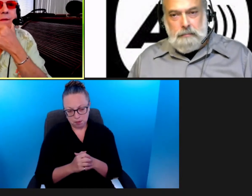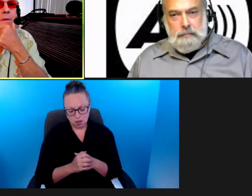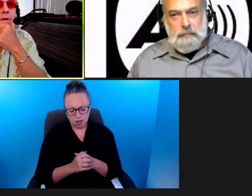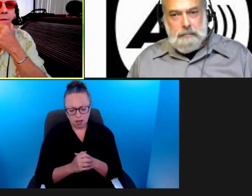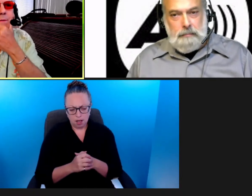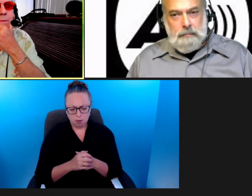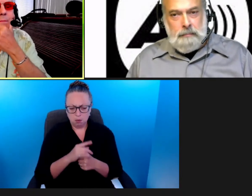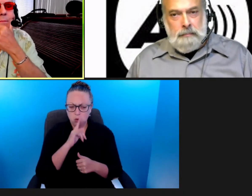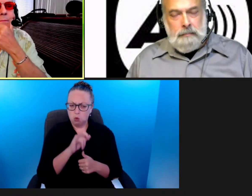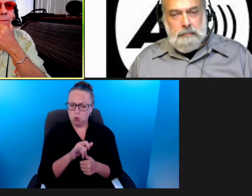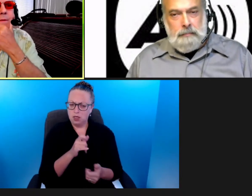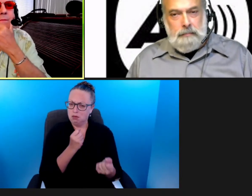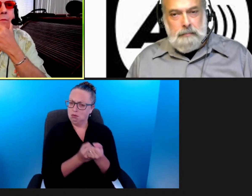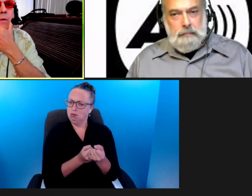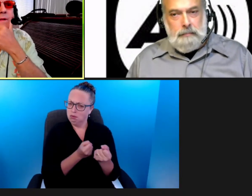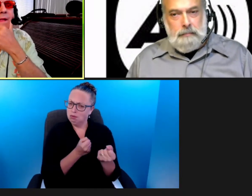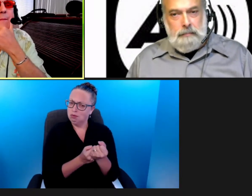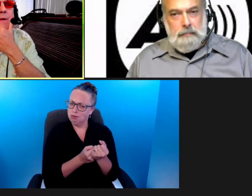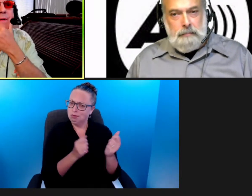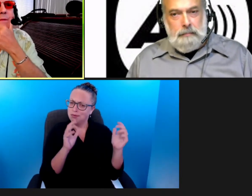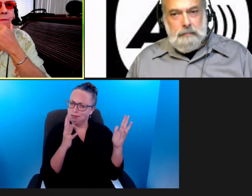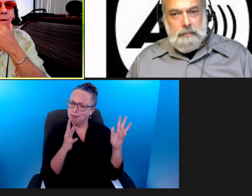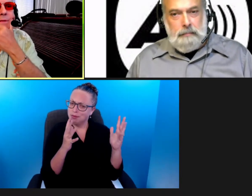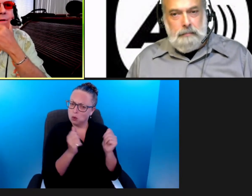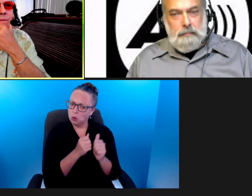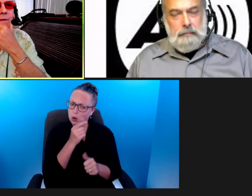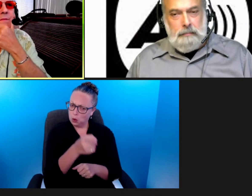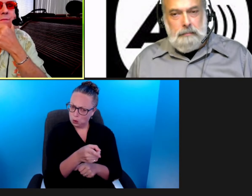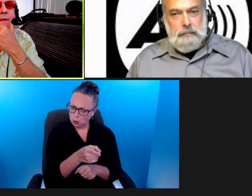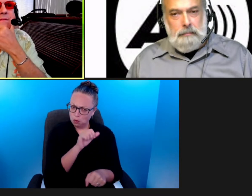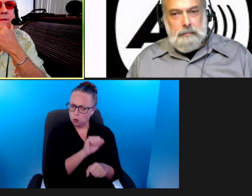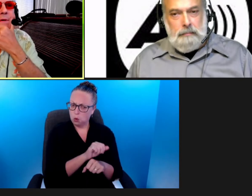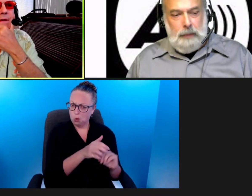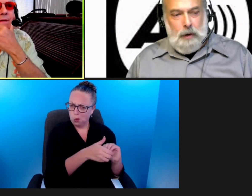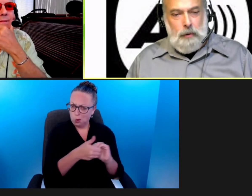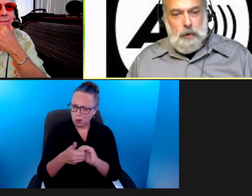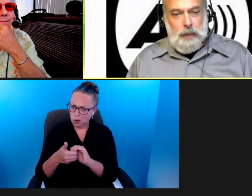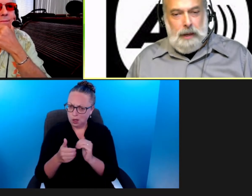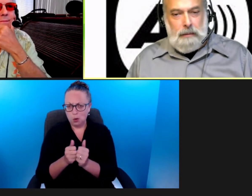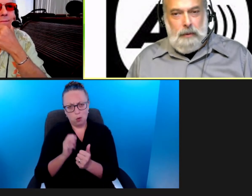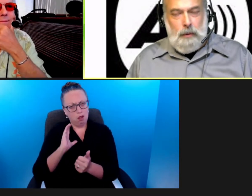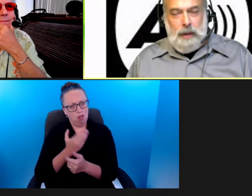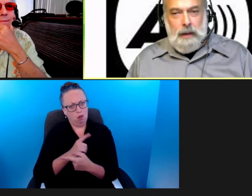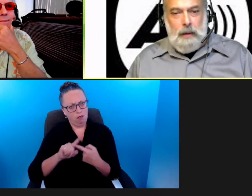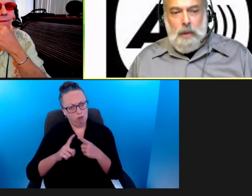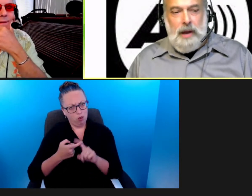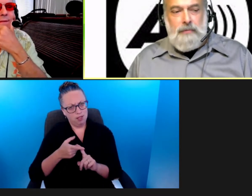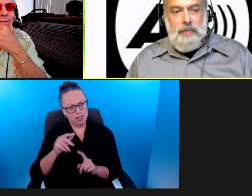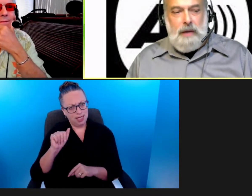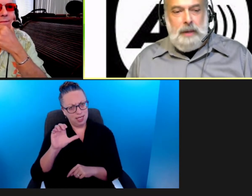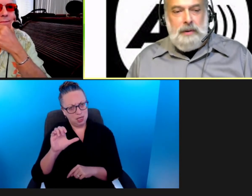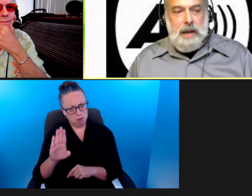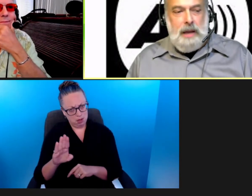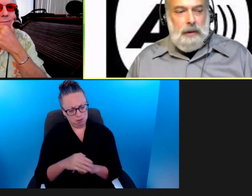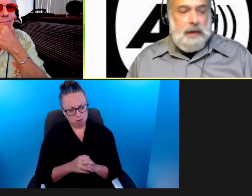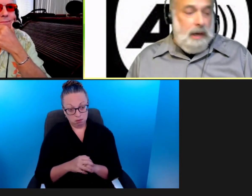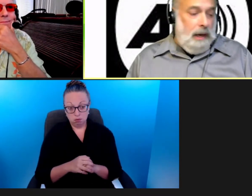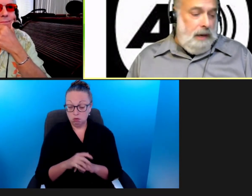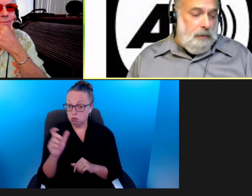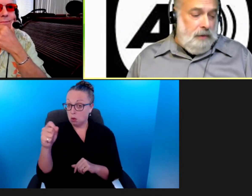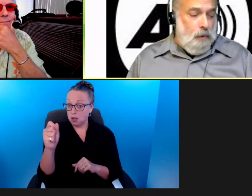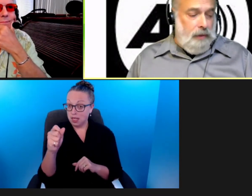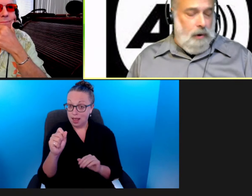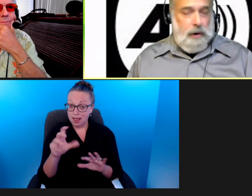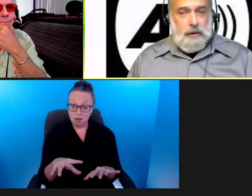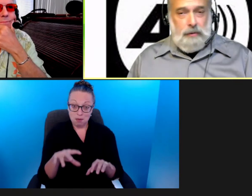really commend you for collaborating with our friends at ACB. Oh, you bet. You bet. Well, Yeah. they've been taking the lead